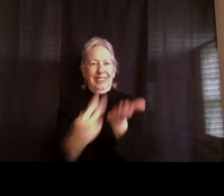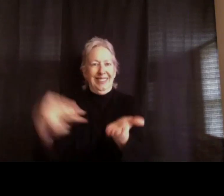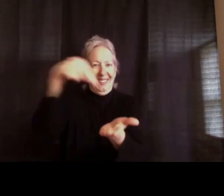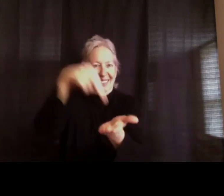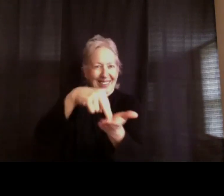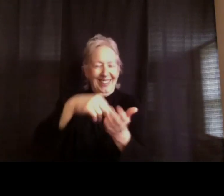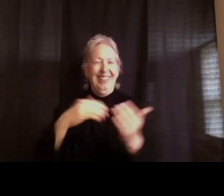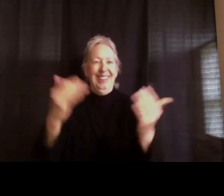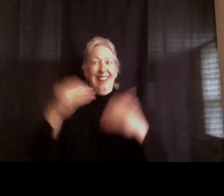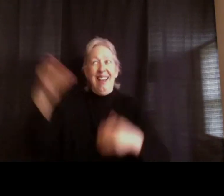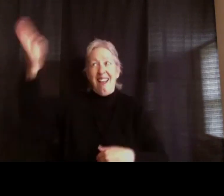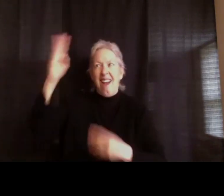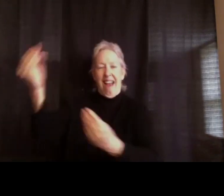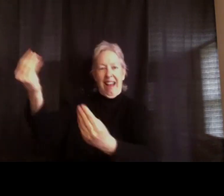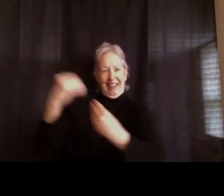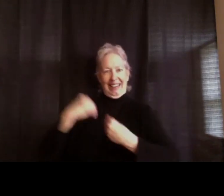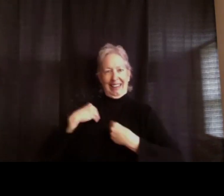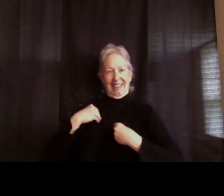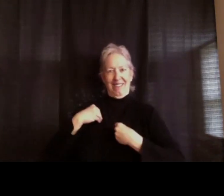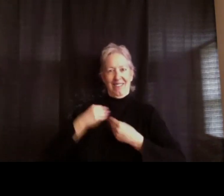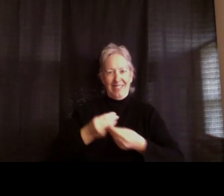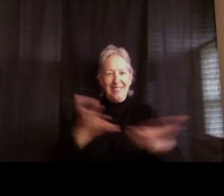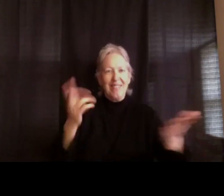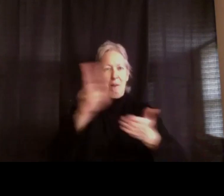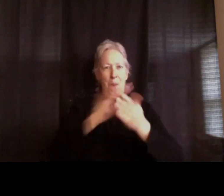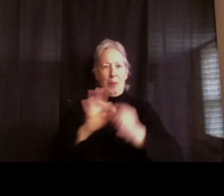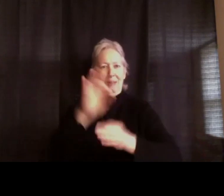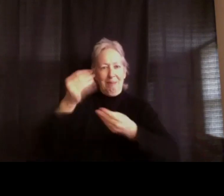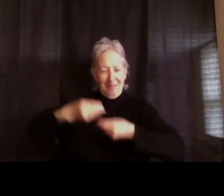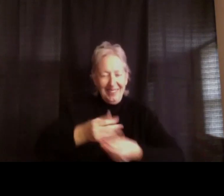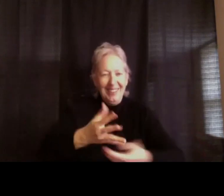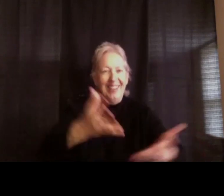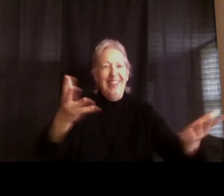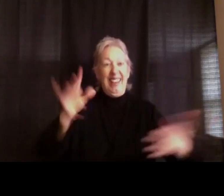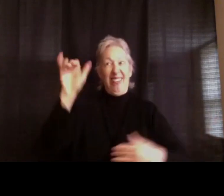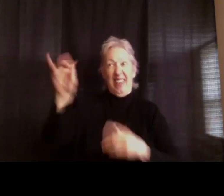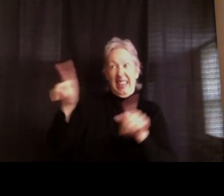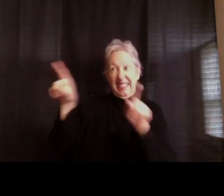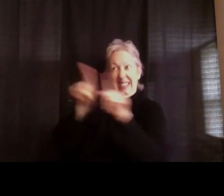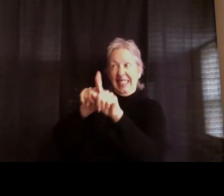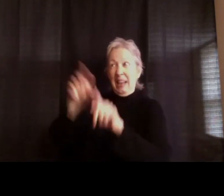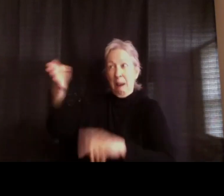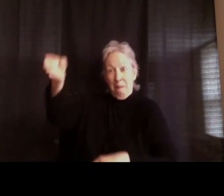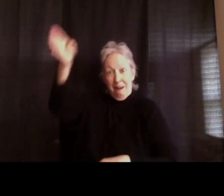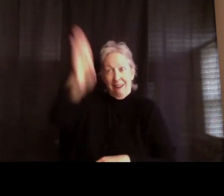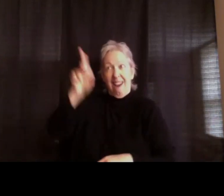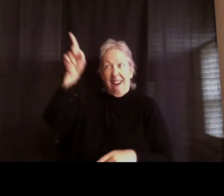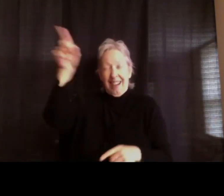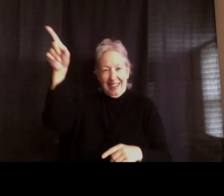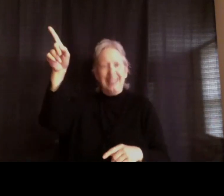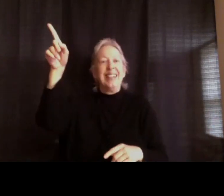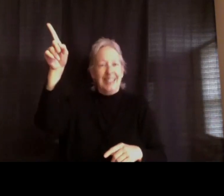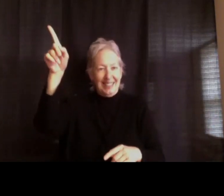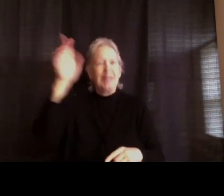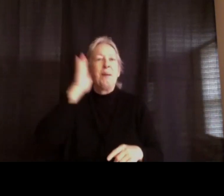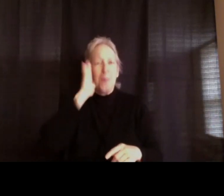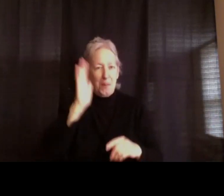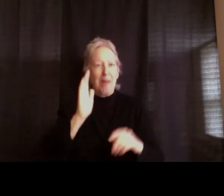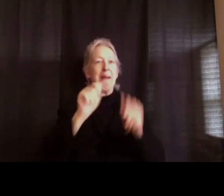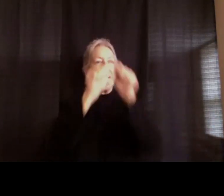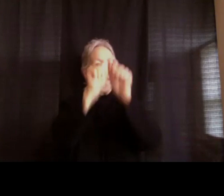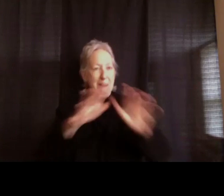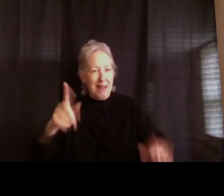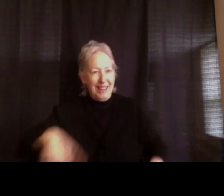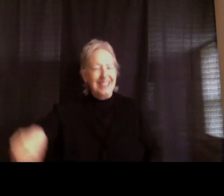Spirit, this God will guide and bless and encourage us as we seek to